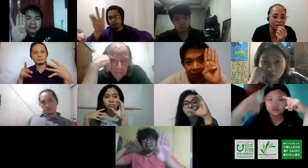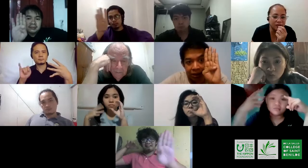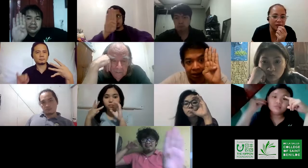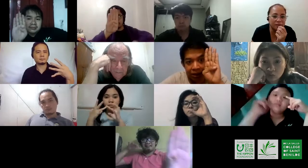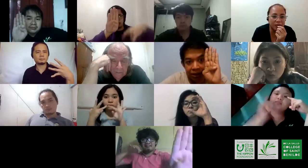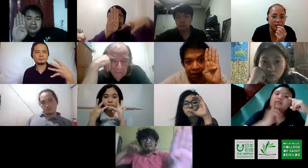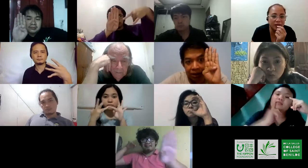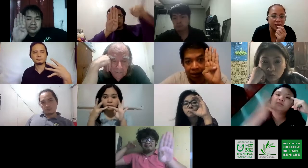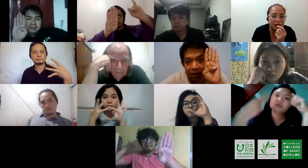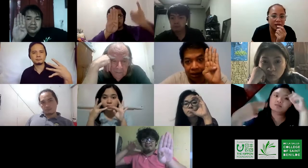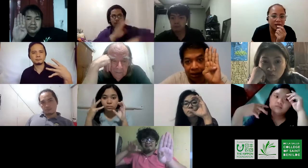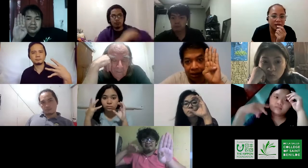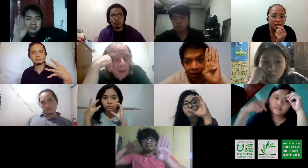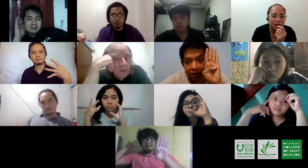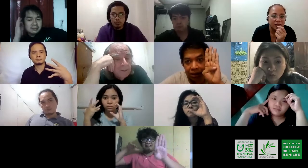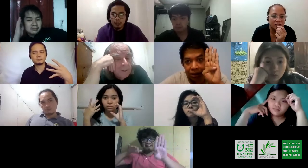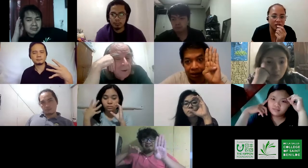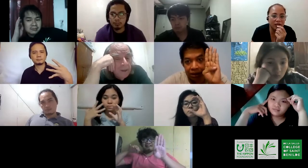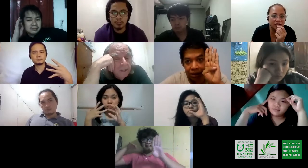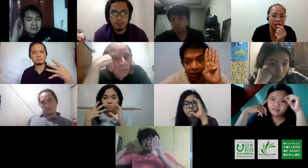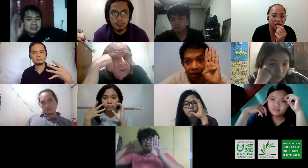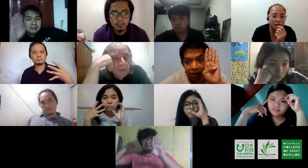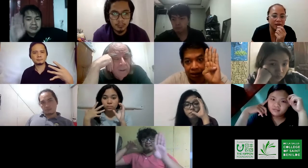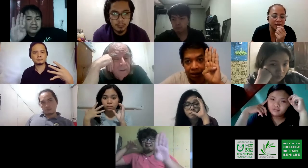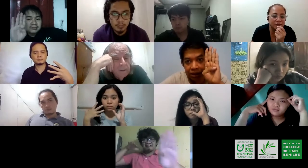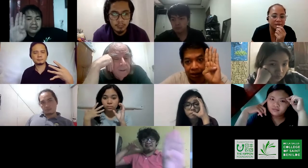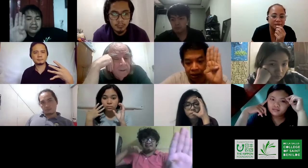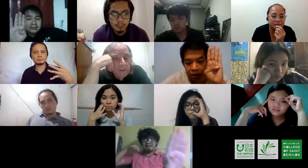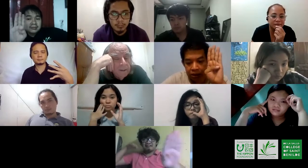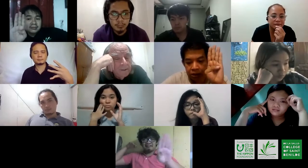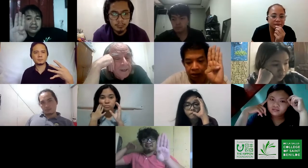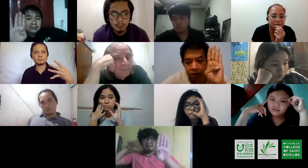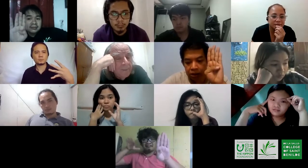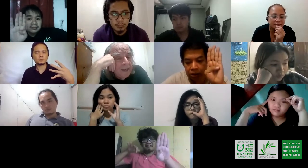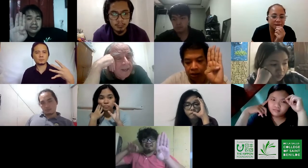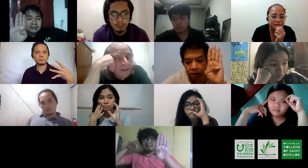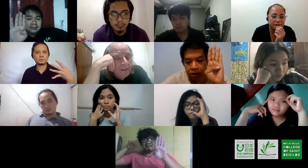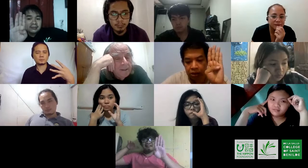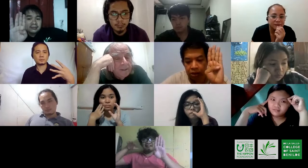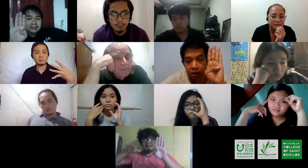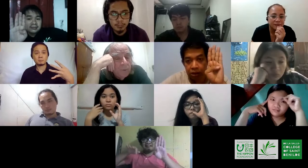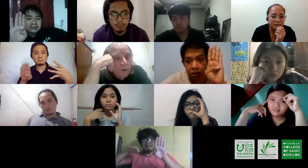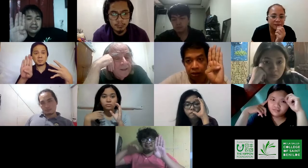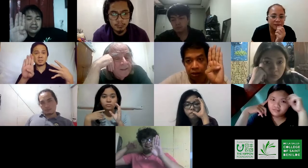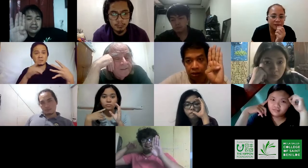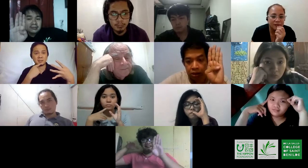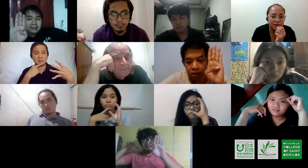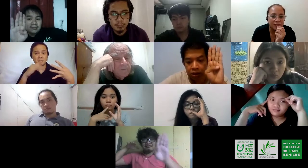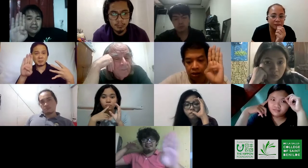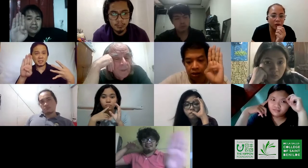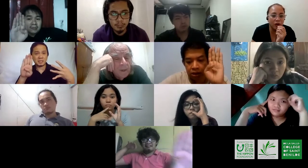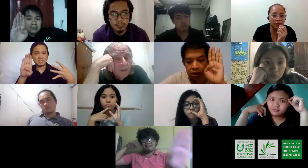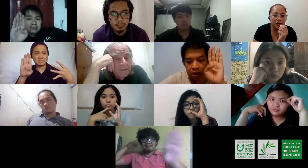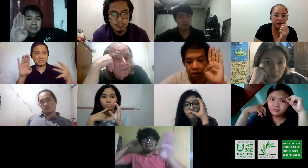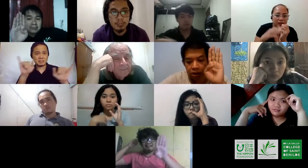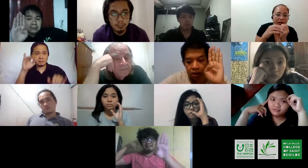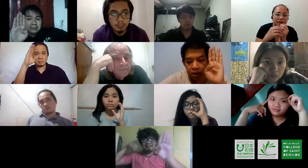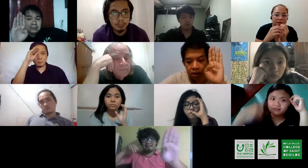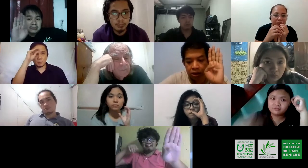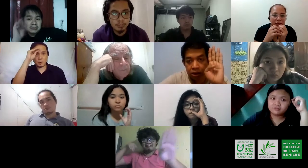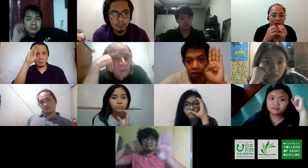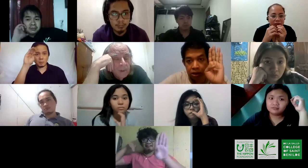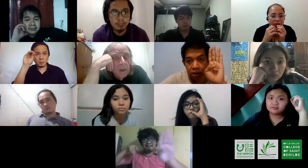Nathaniel's also saying B. So Shak is saying anyone, B. they're saying B as in boy. Boy,